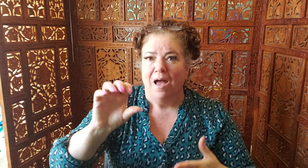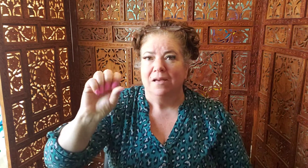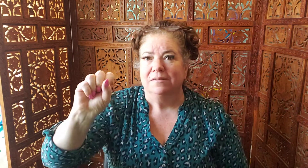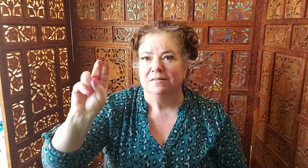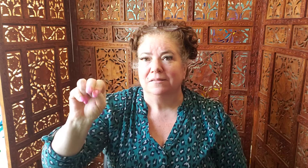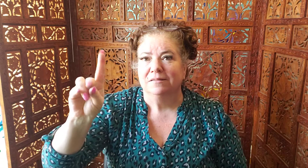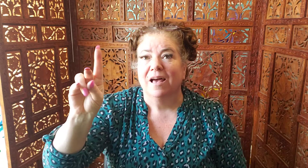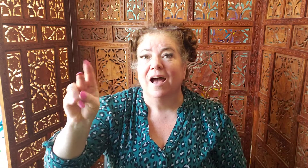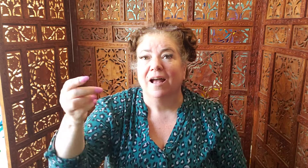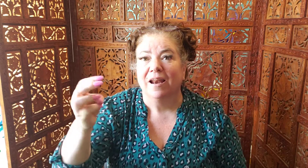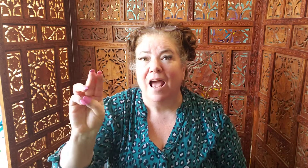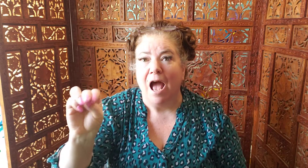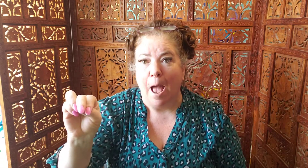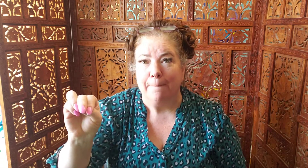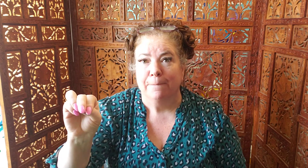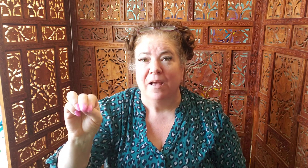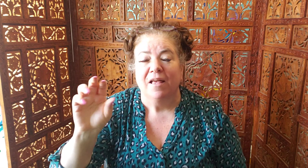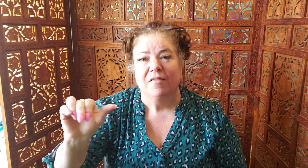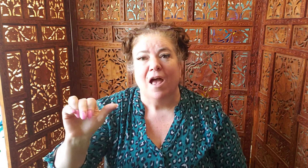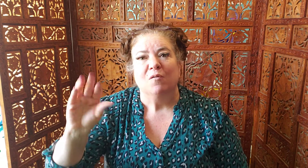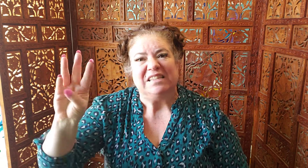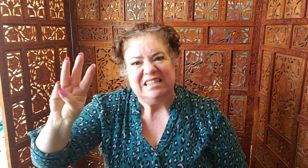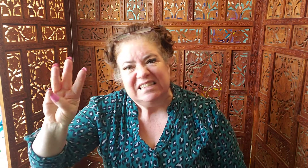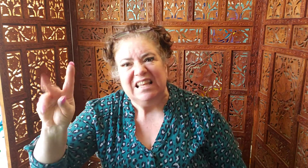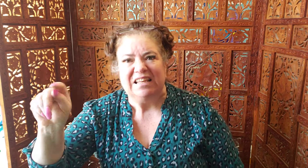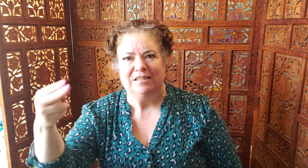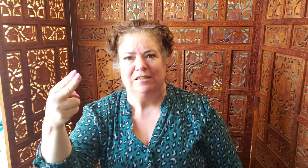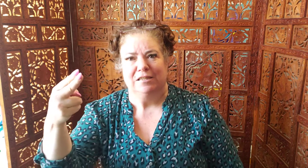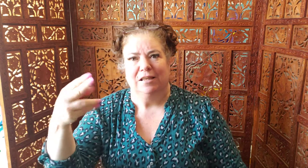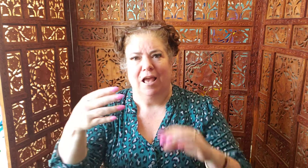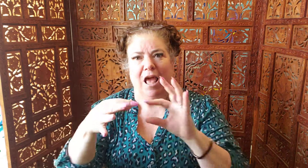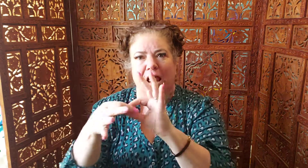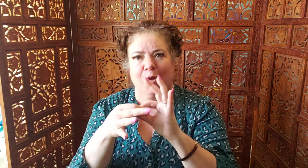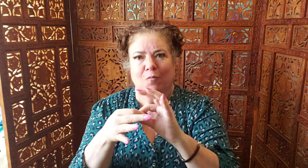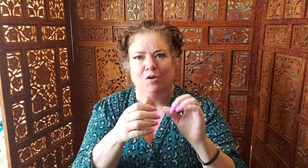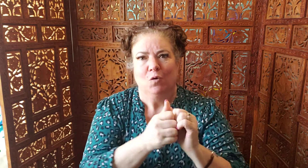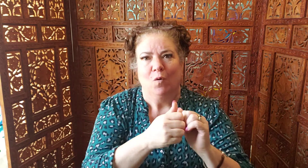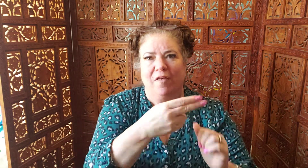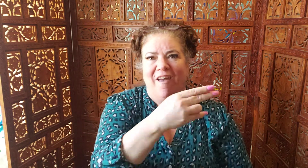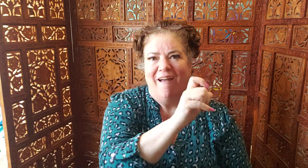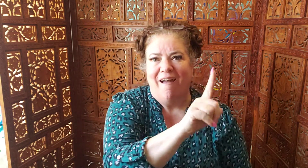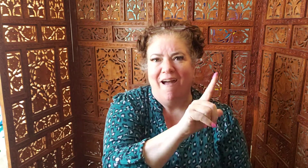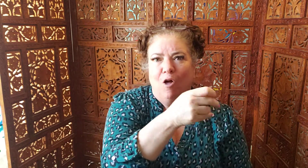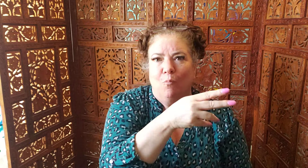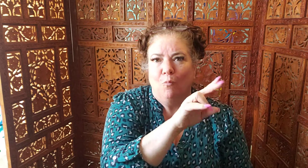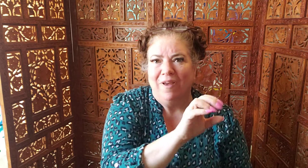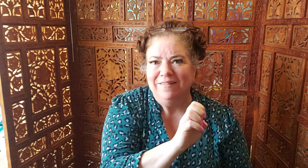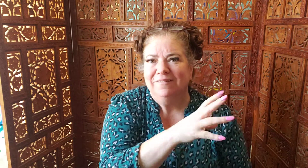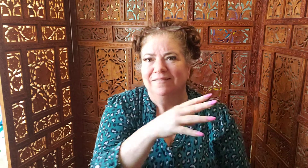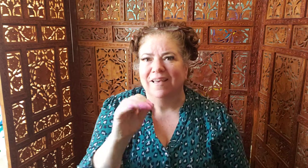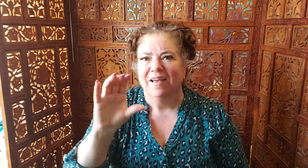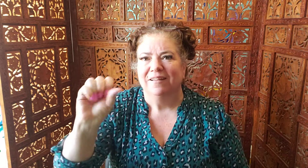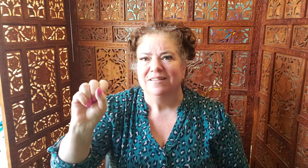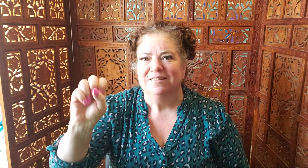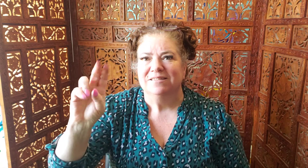was the sixth collaboration between director Harold Prince and songwriter Stephen Sondheim. When it